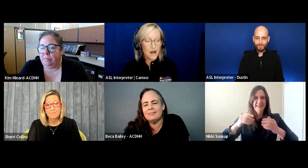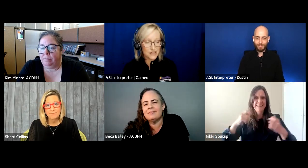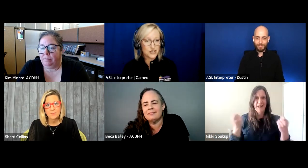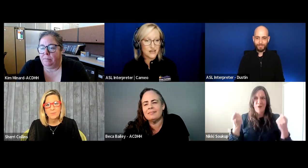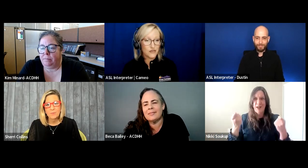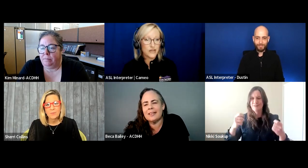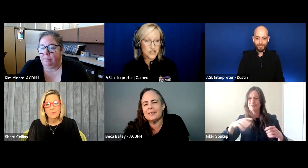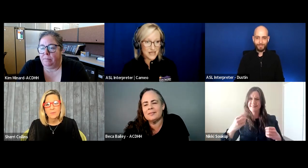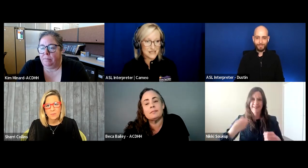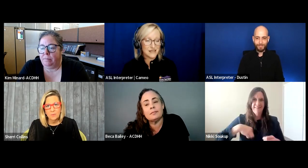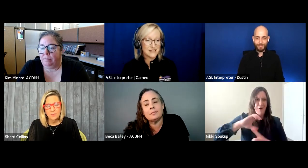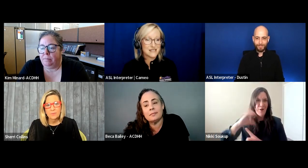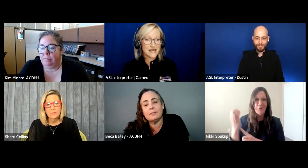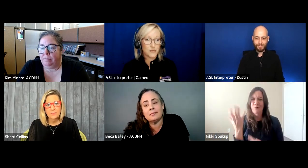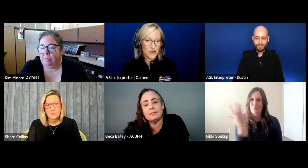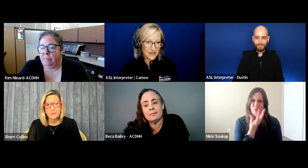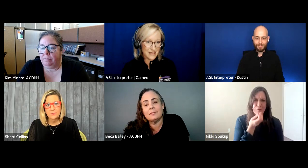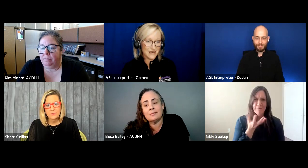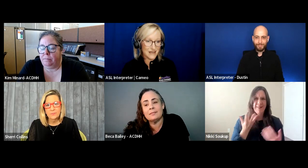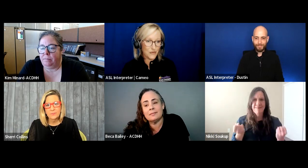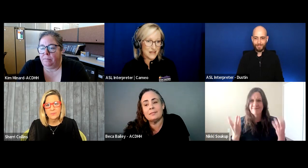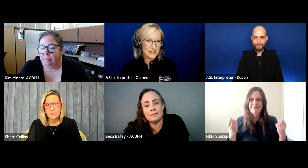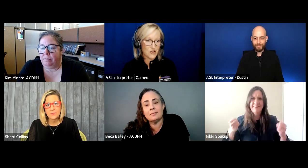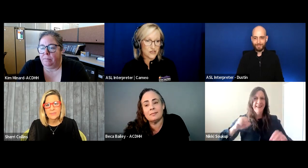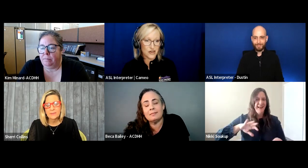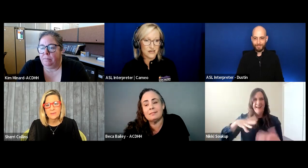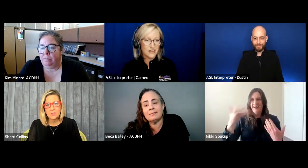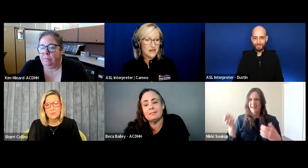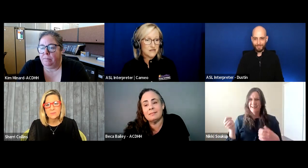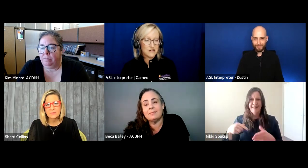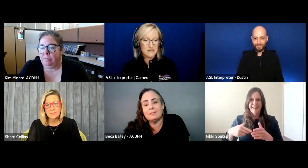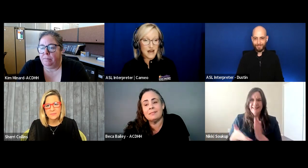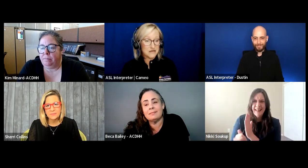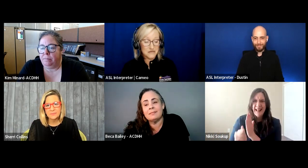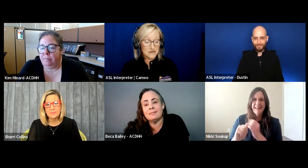so much richness to celebrate within this culture,